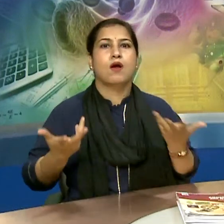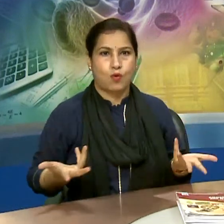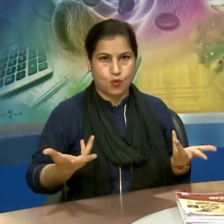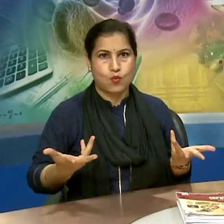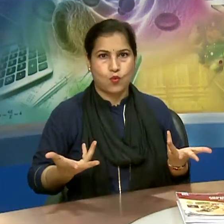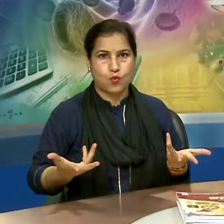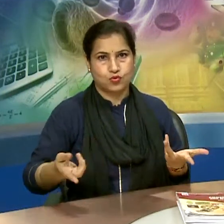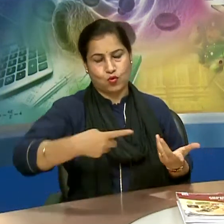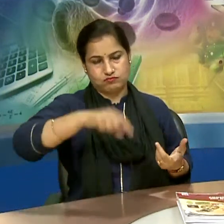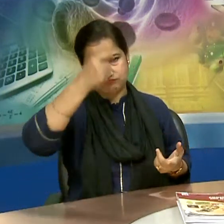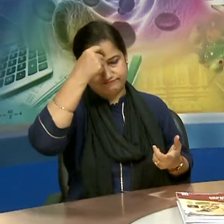obviously